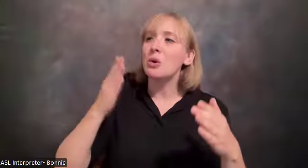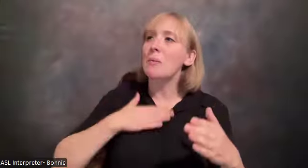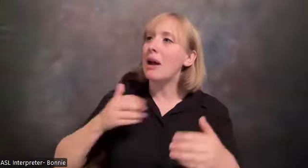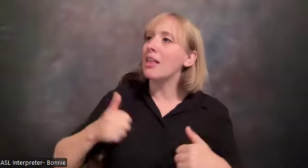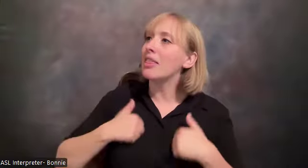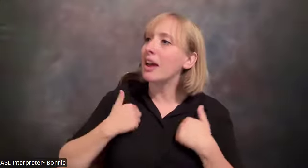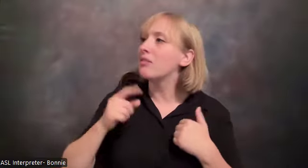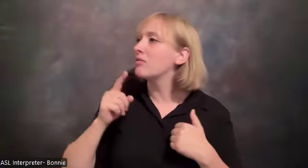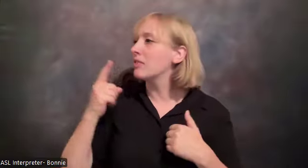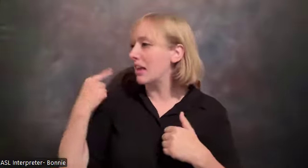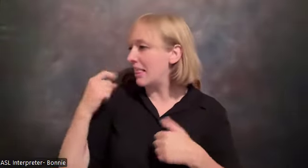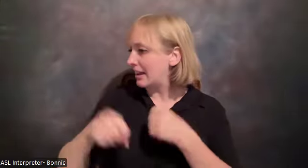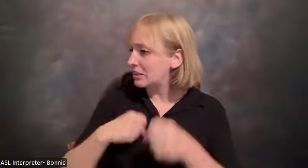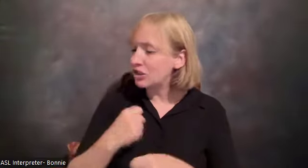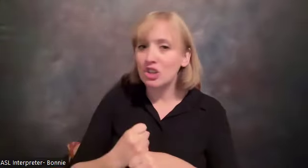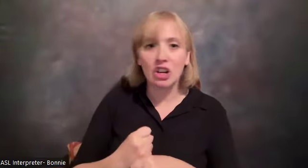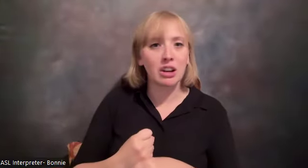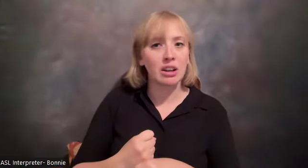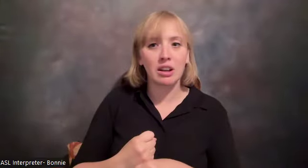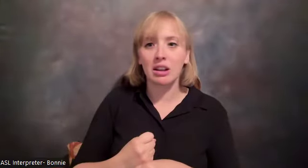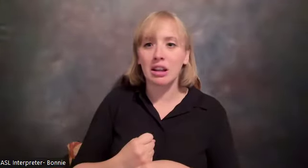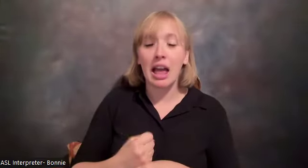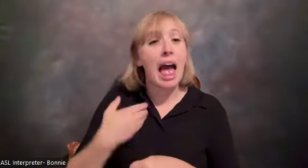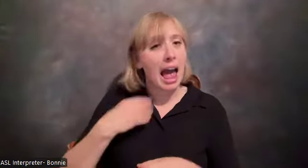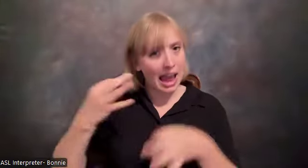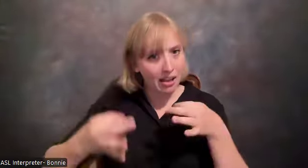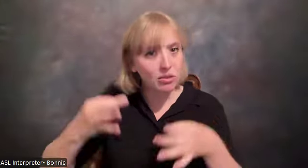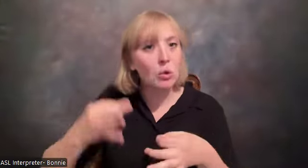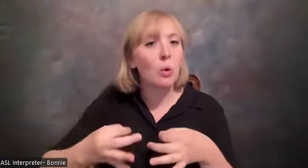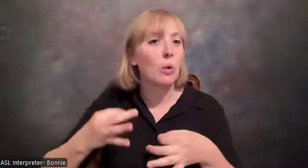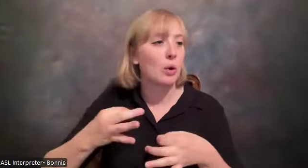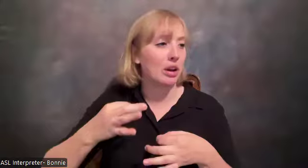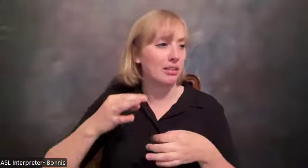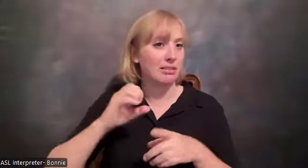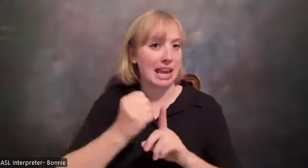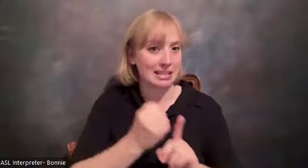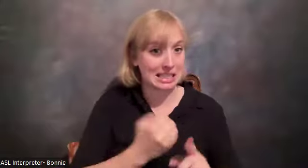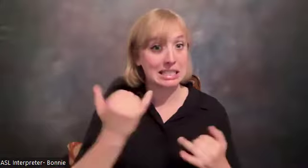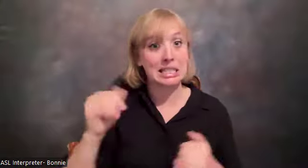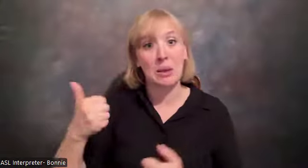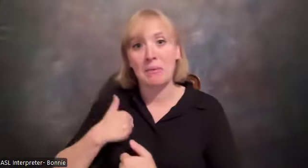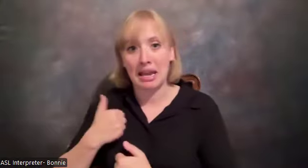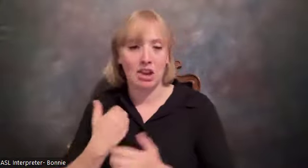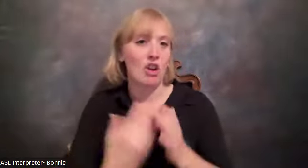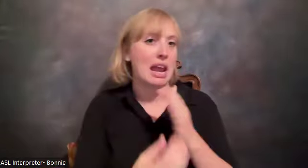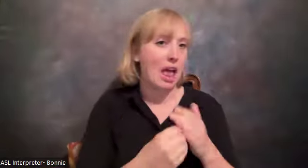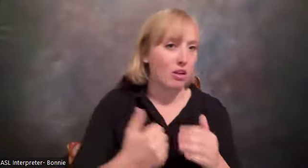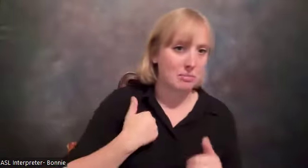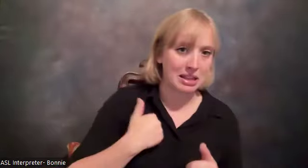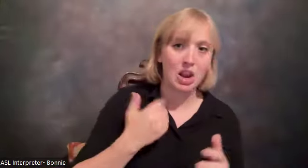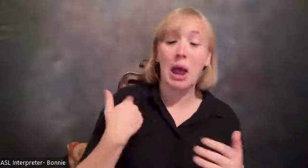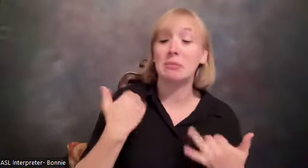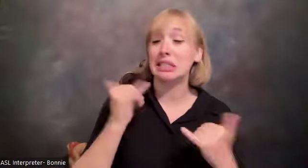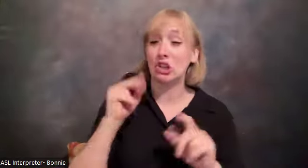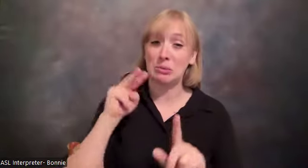In this last year, I have not cleaned up. I mean, I've got court cases with both civilian and military stuff still going on. I am still on serious probation. My